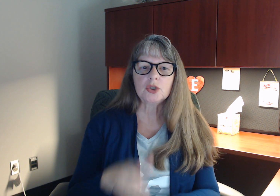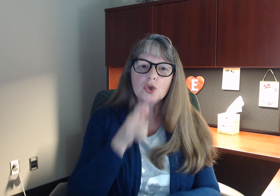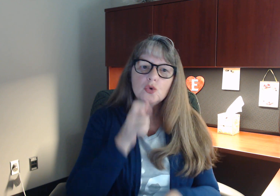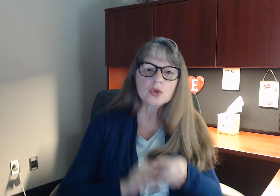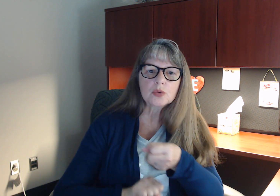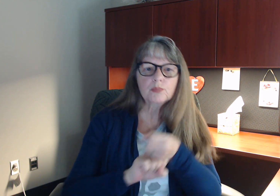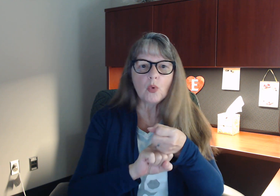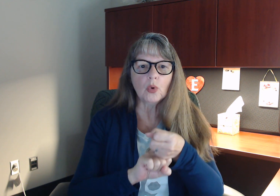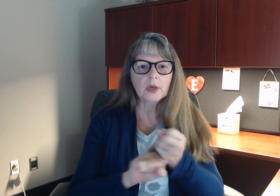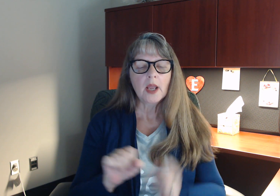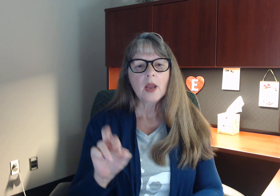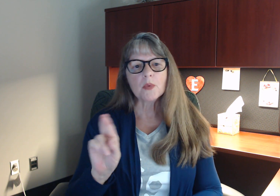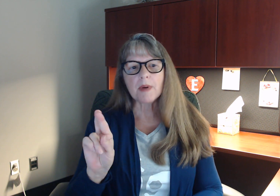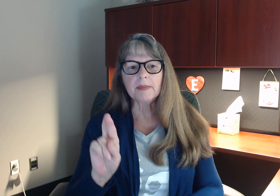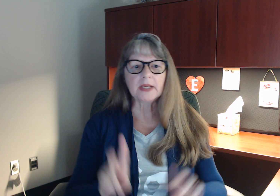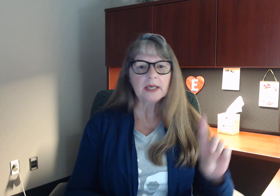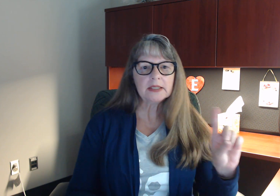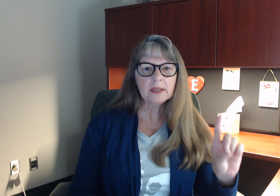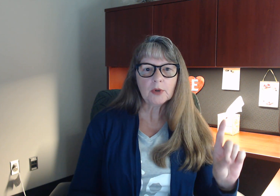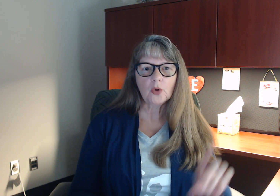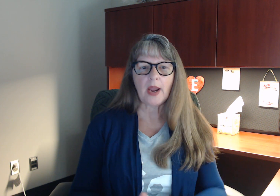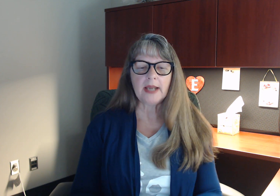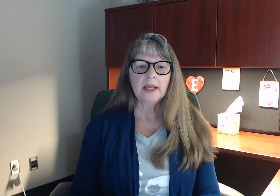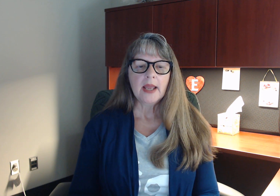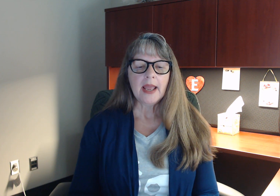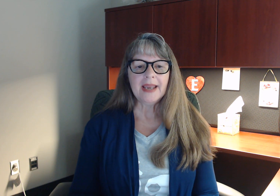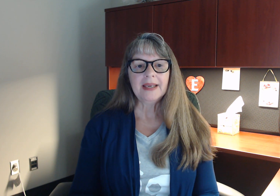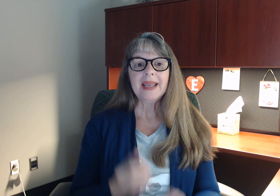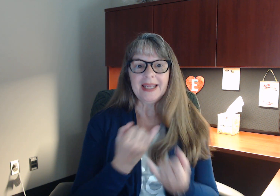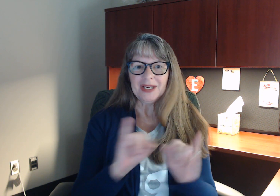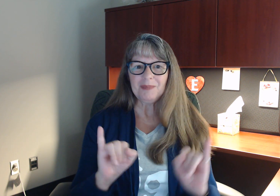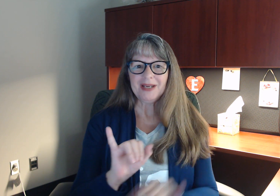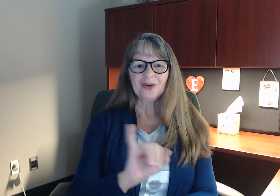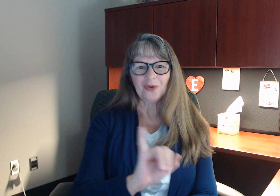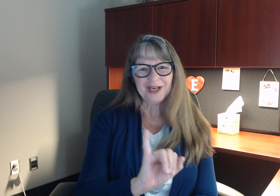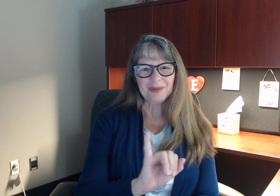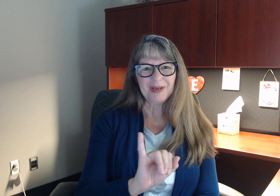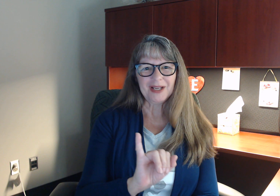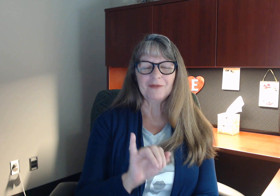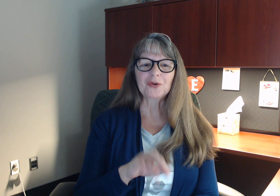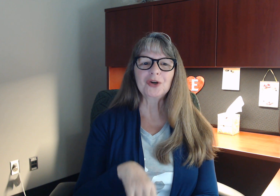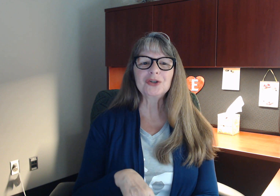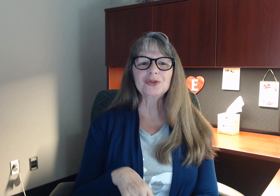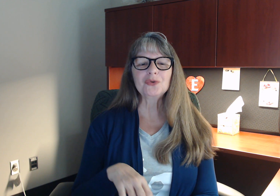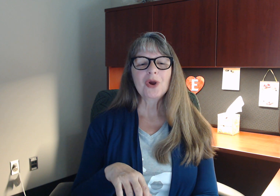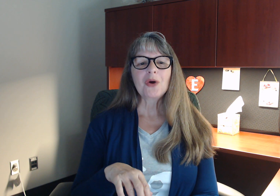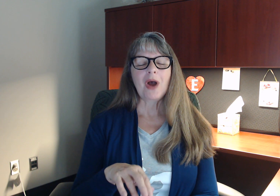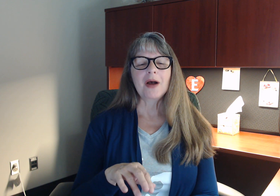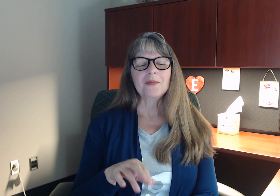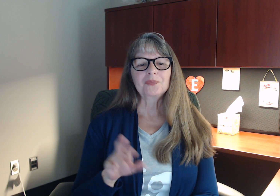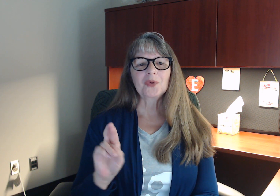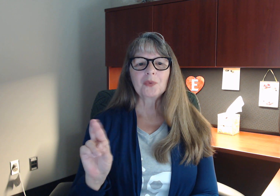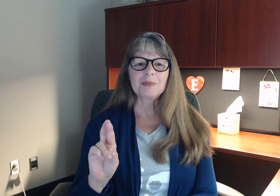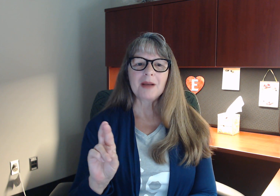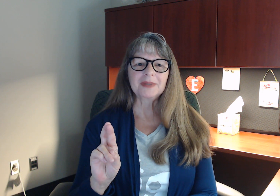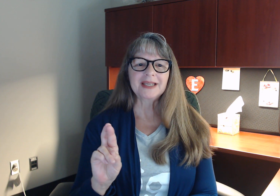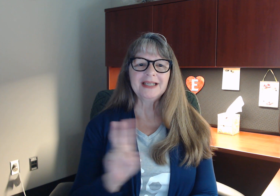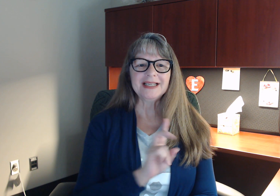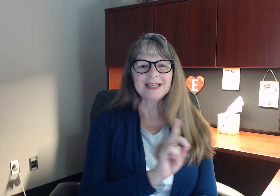who to support, Republican and Democrat, and independent or independent. If you're going to do Republican and Democrat,